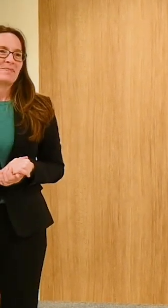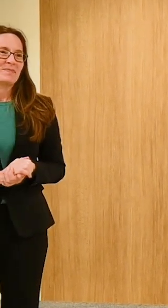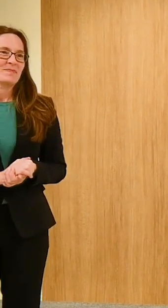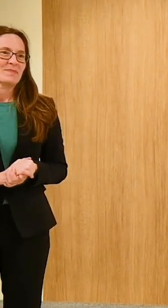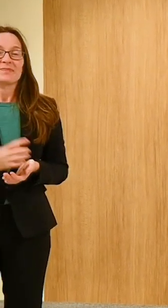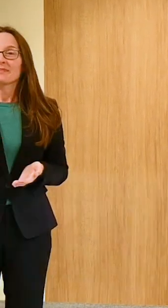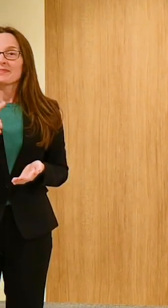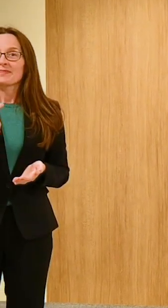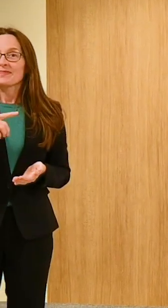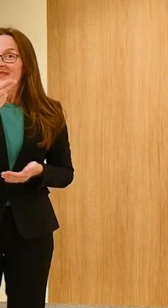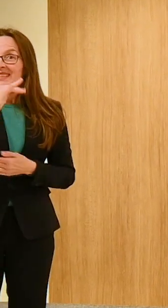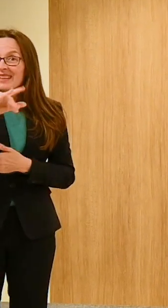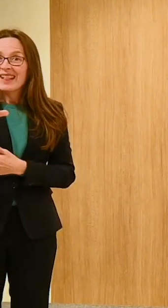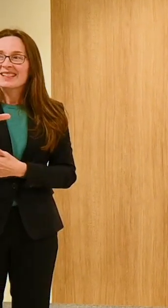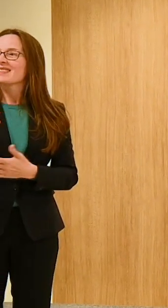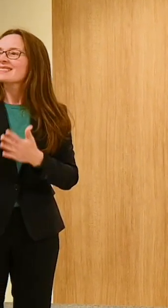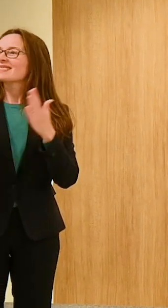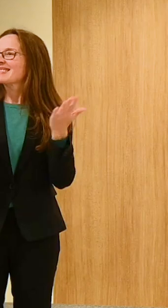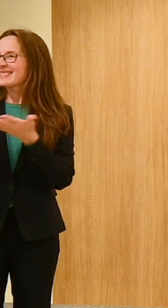Delegate Terry Hill.